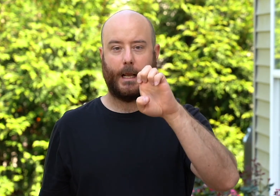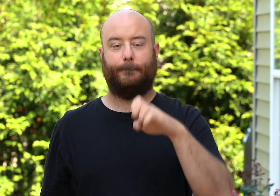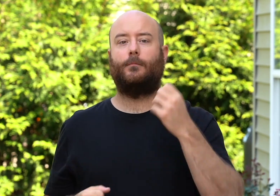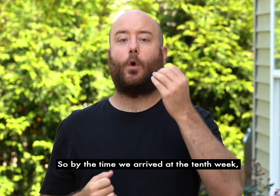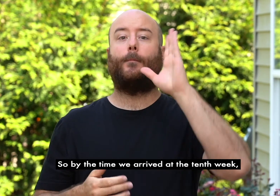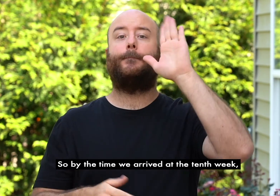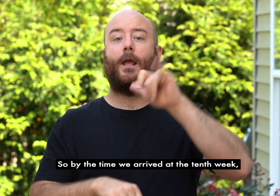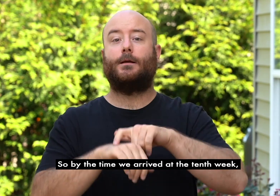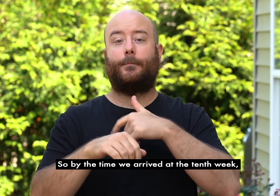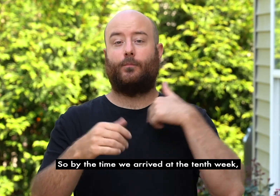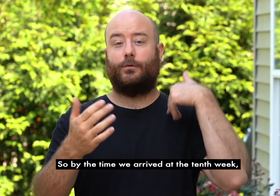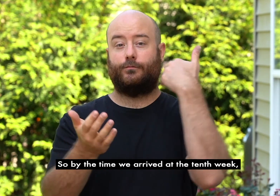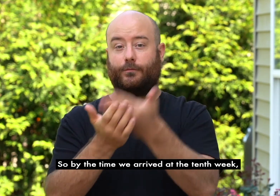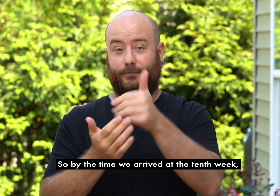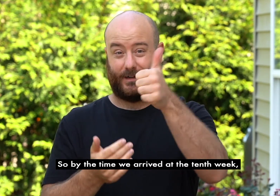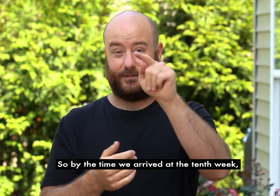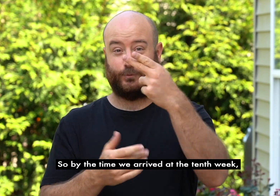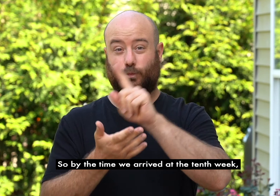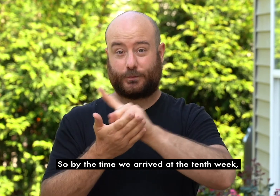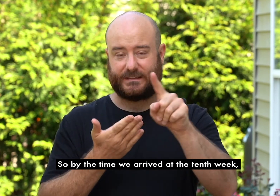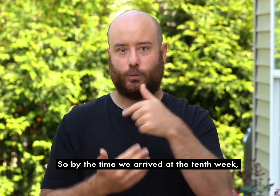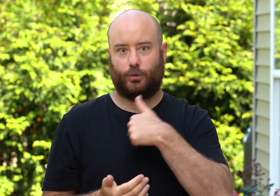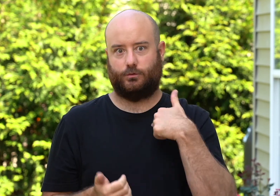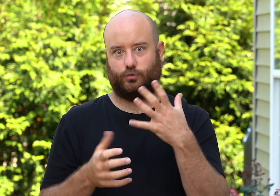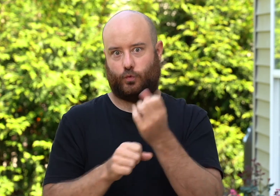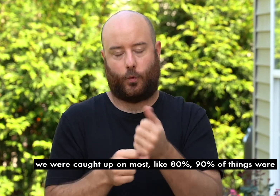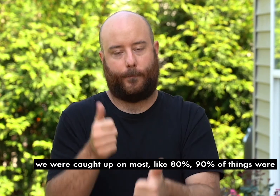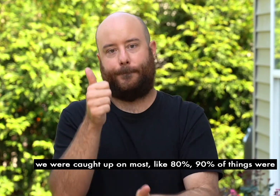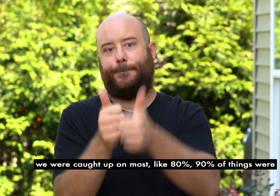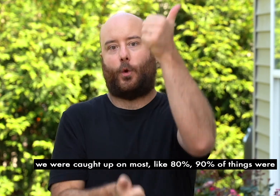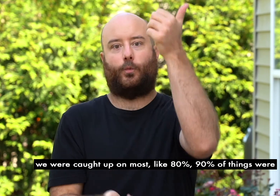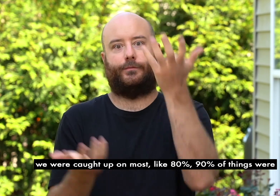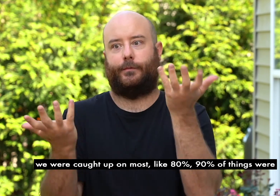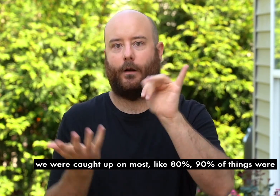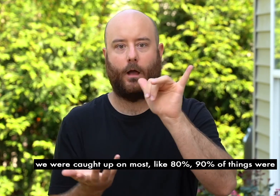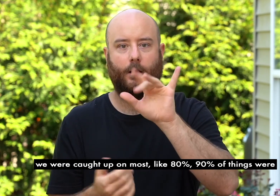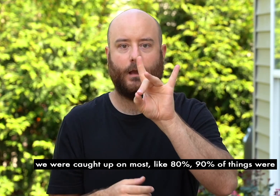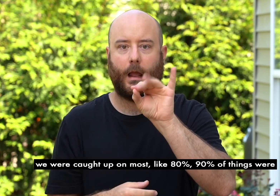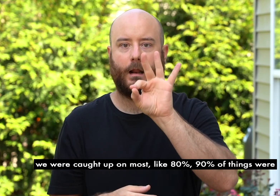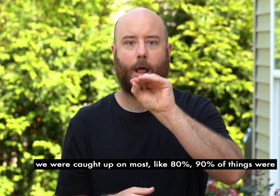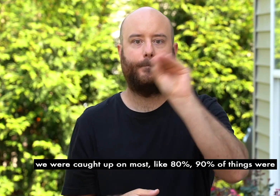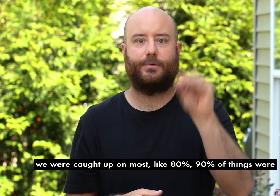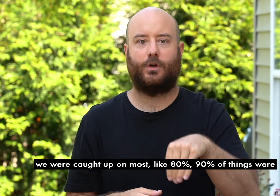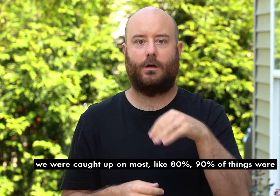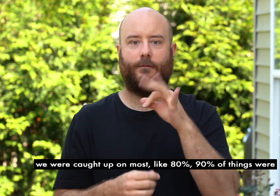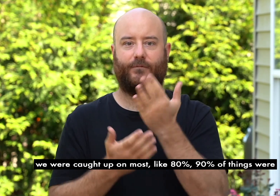So, by the time we arrived at the 10th week, we were caught up on most like 80-90% of